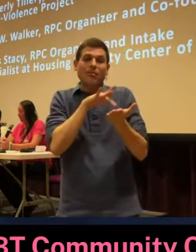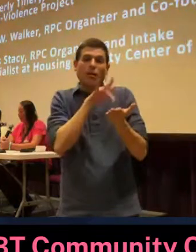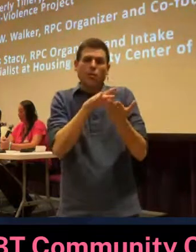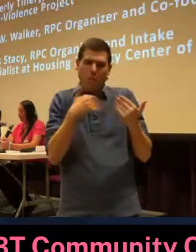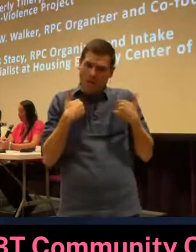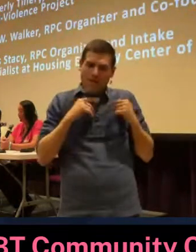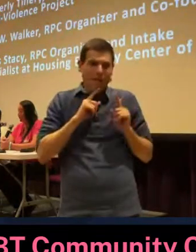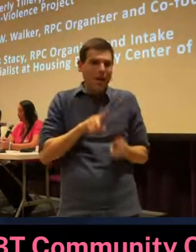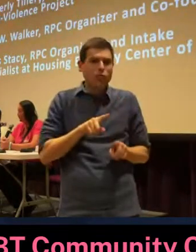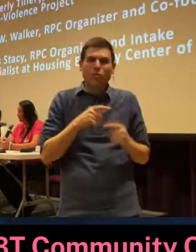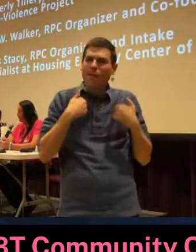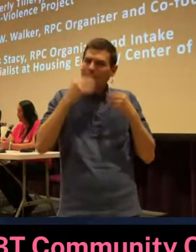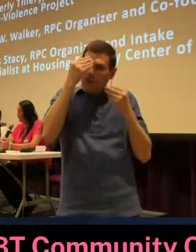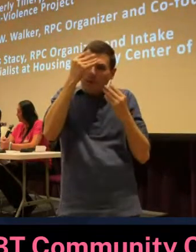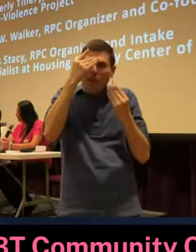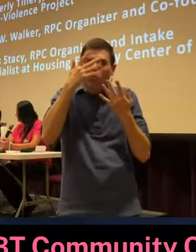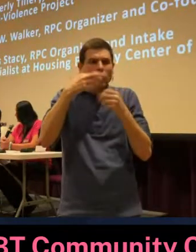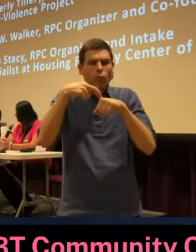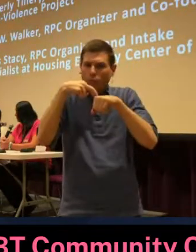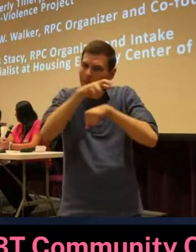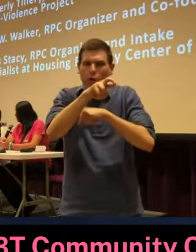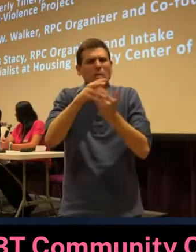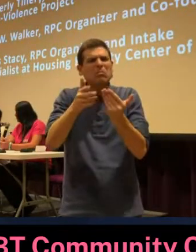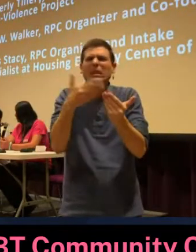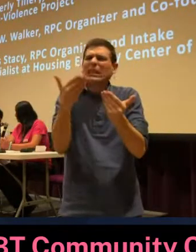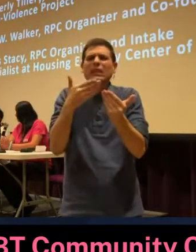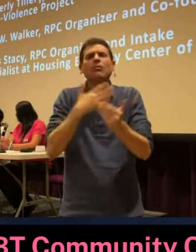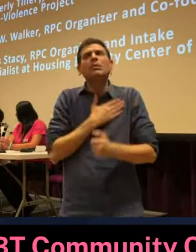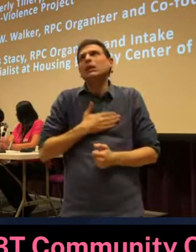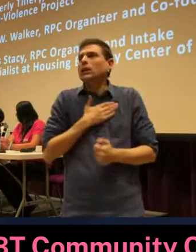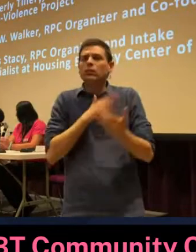your questions and redirect you to where you need to go.